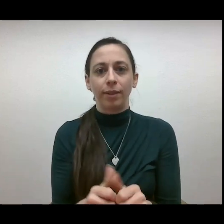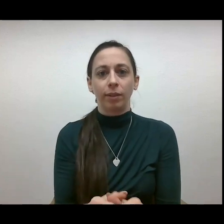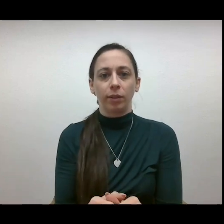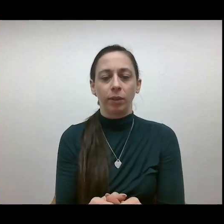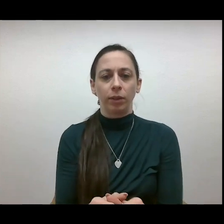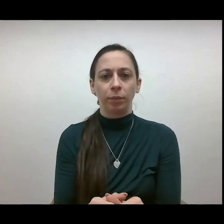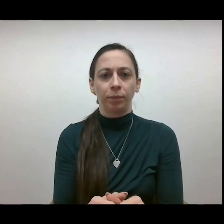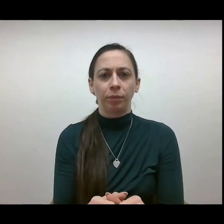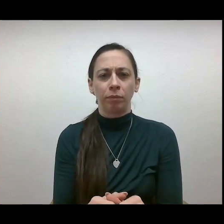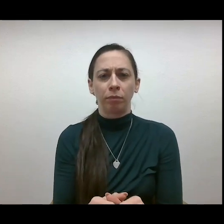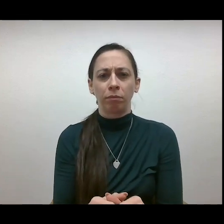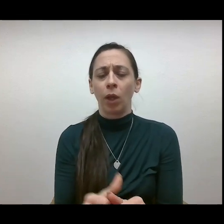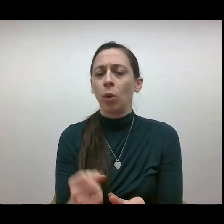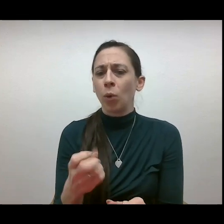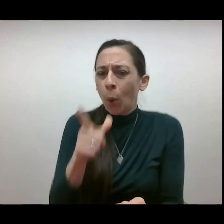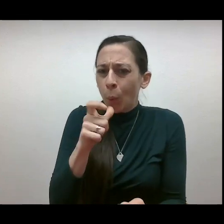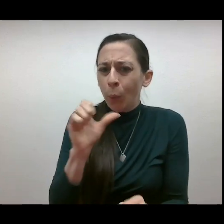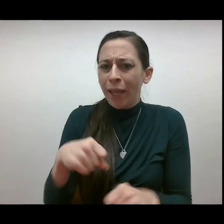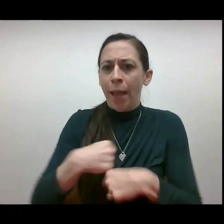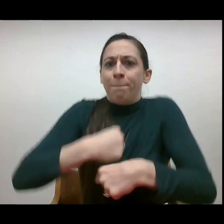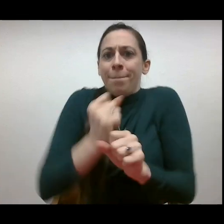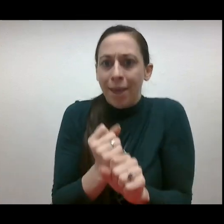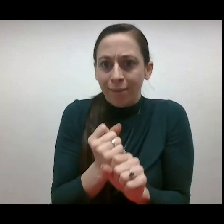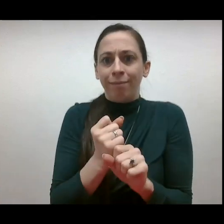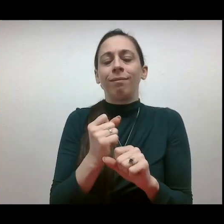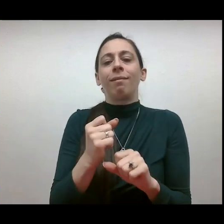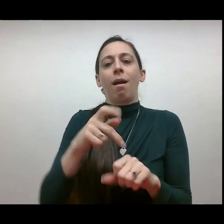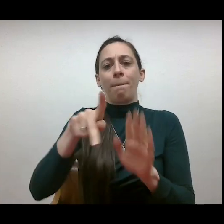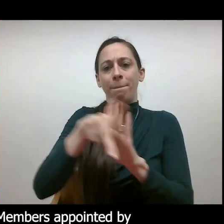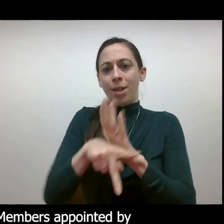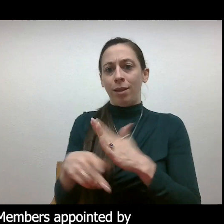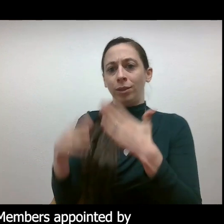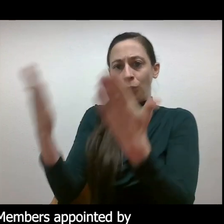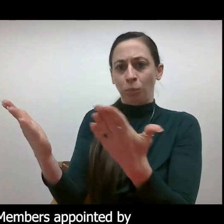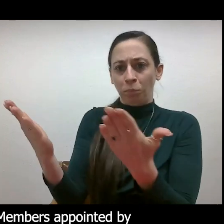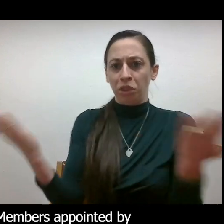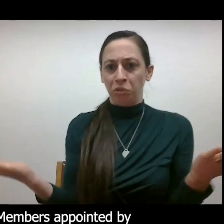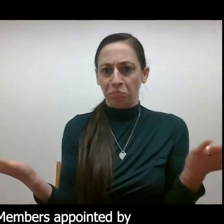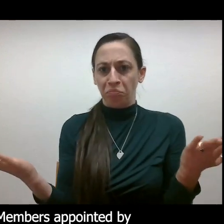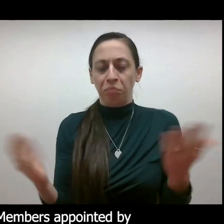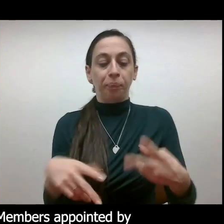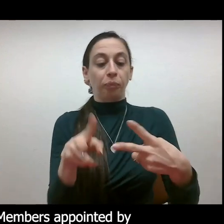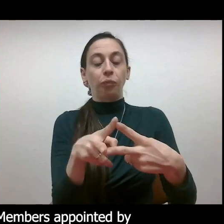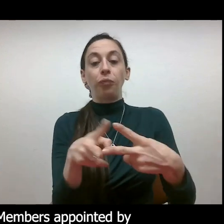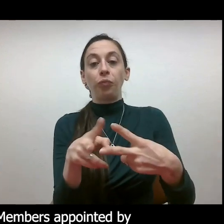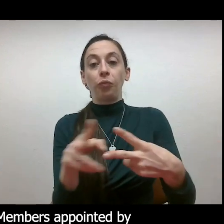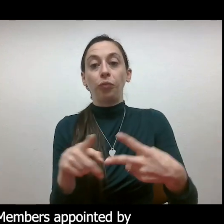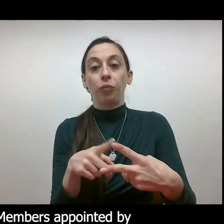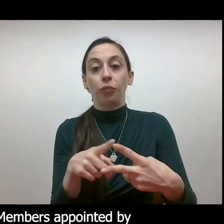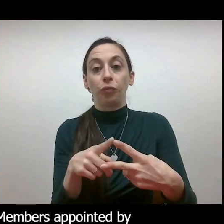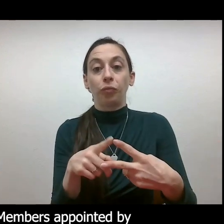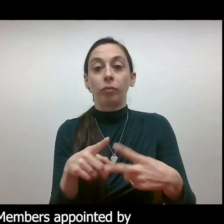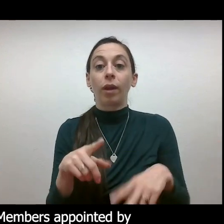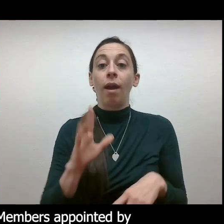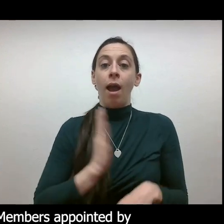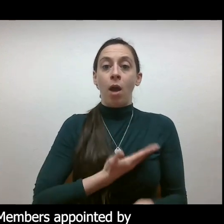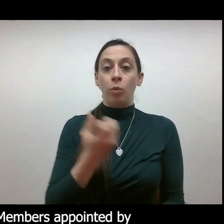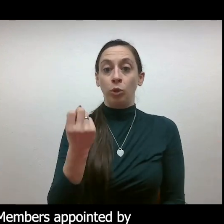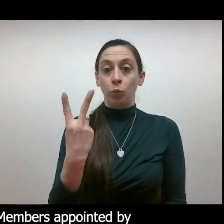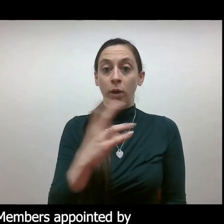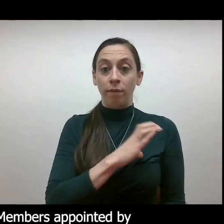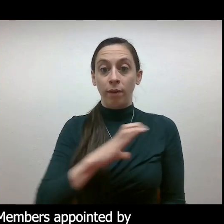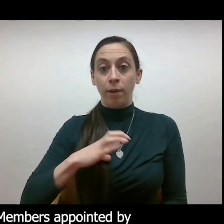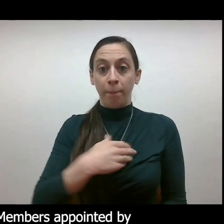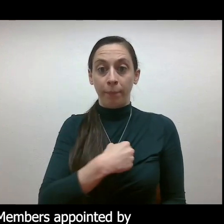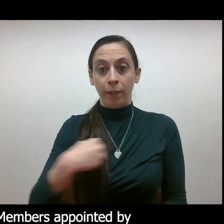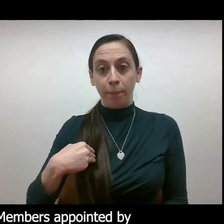The GCPD policy recommendations come from two groups. The first group is our 12 committee